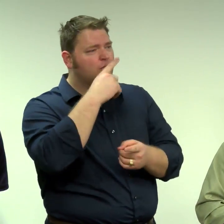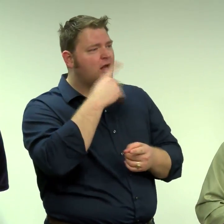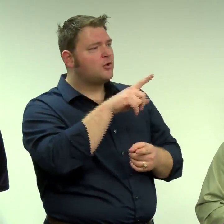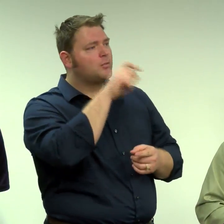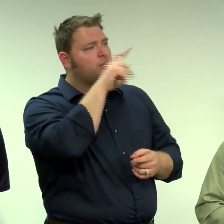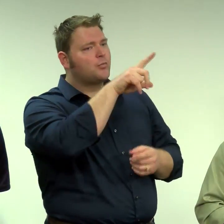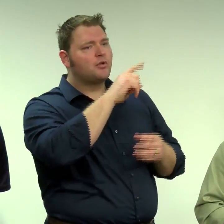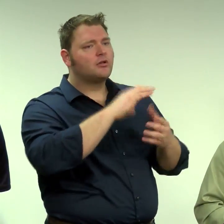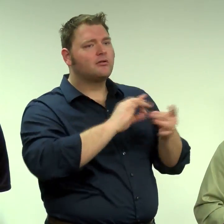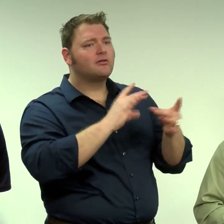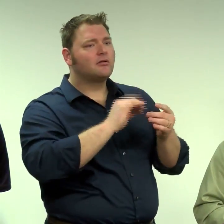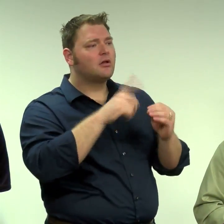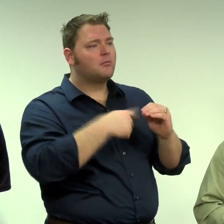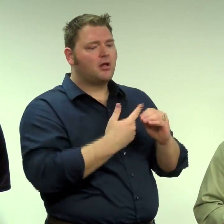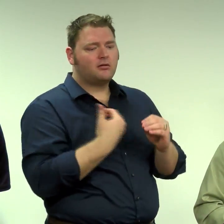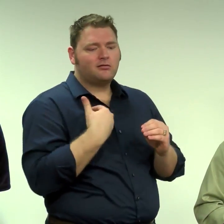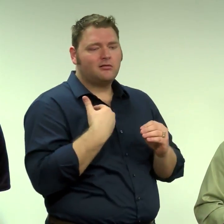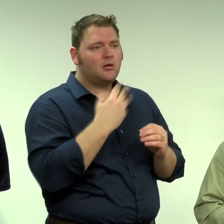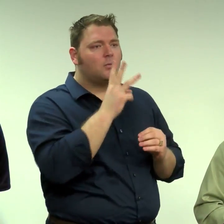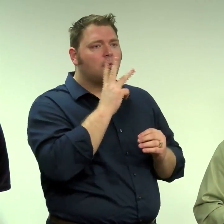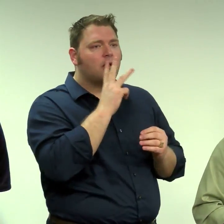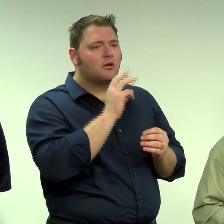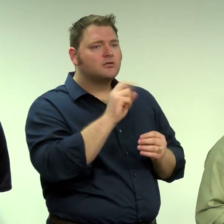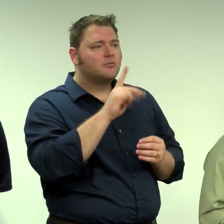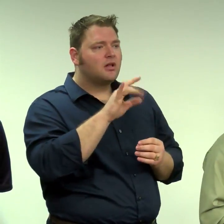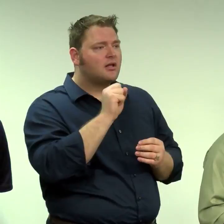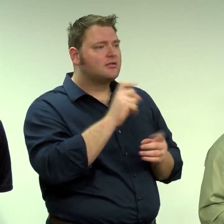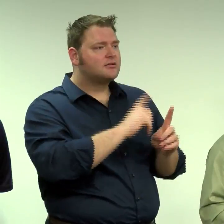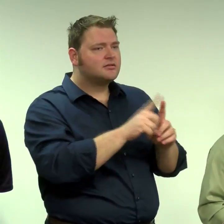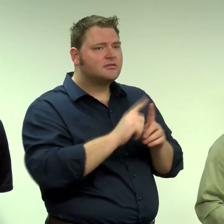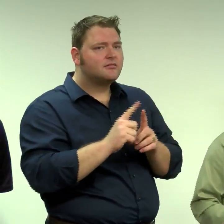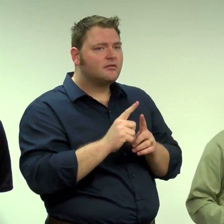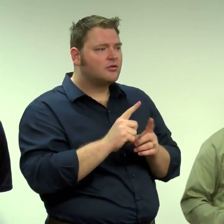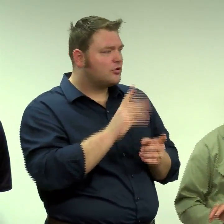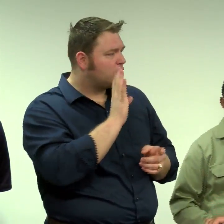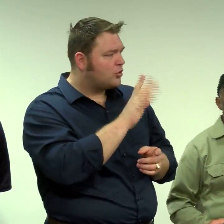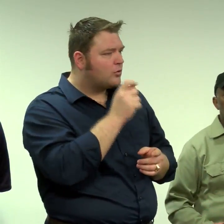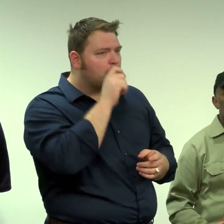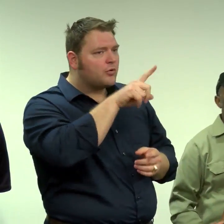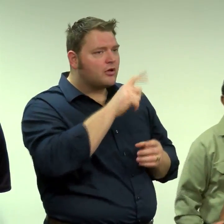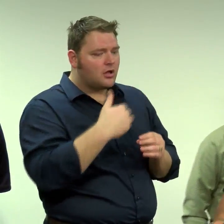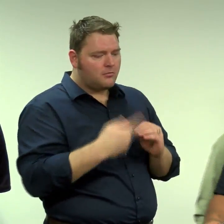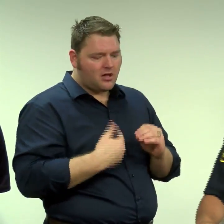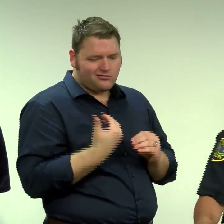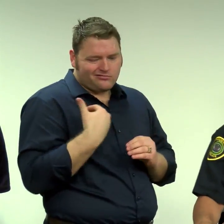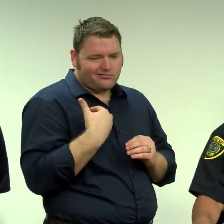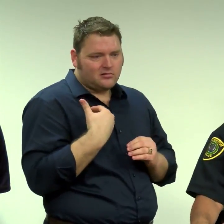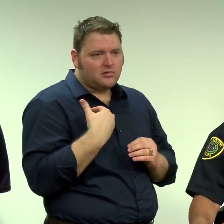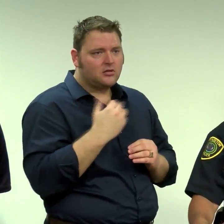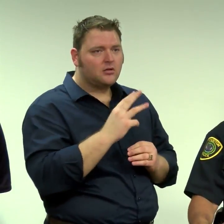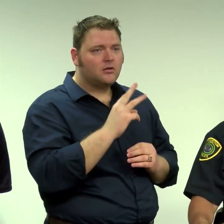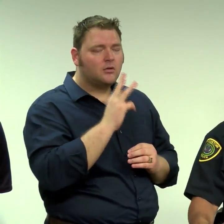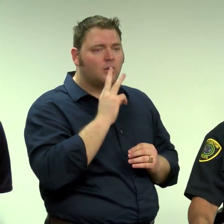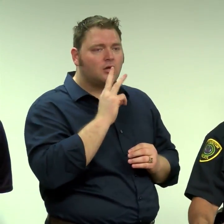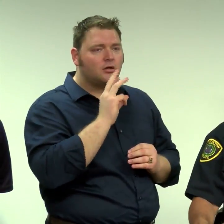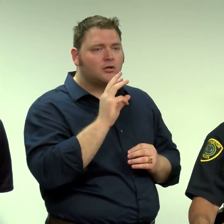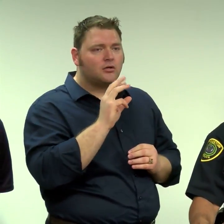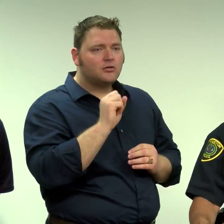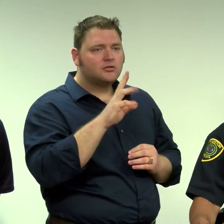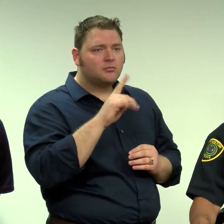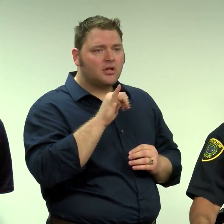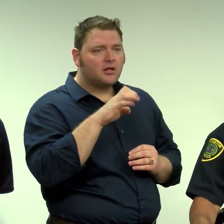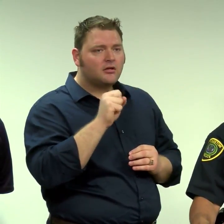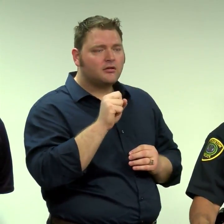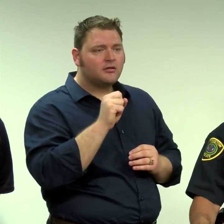the disruption of water supplies? Is there a chance, your tweet about the water supplies from earlier, you sent out a tweet in case